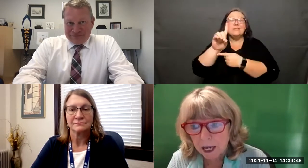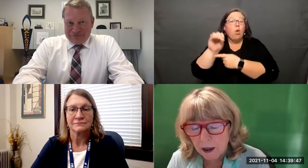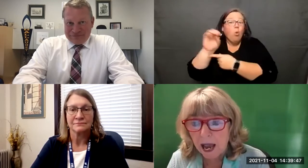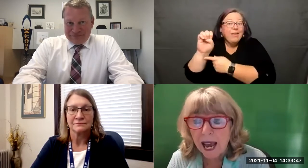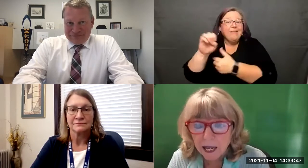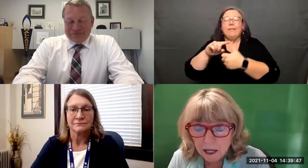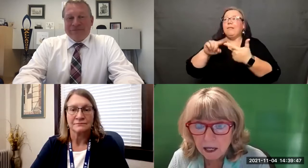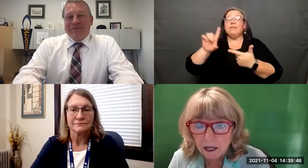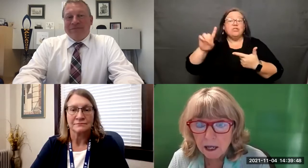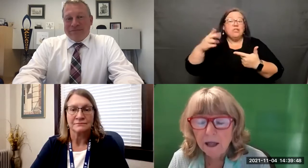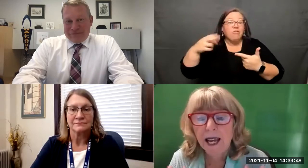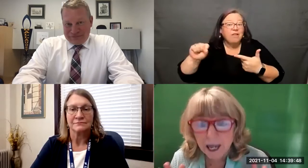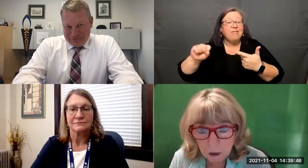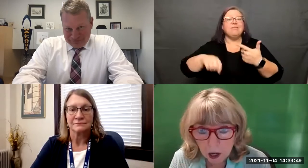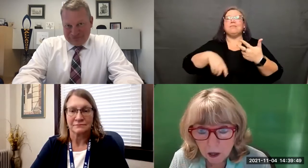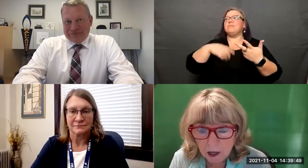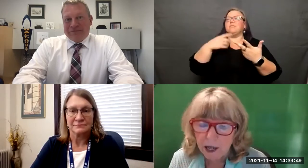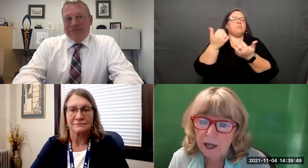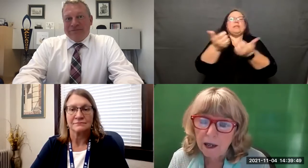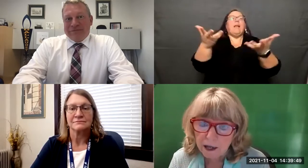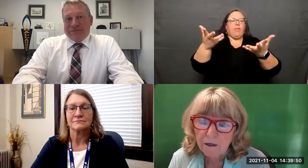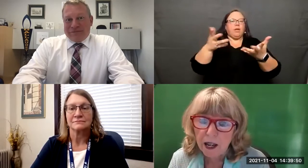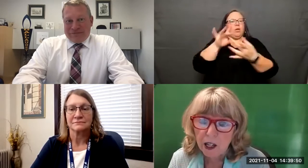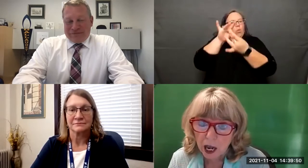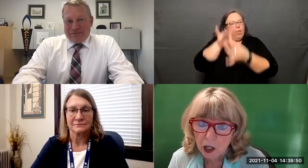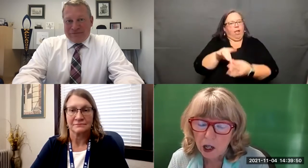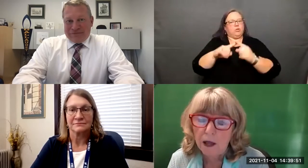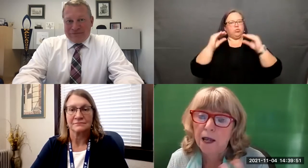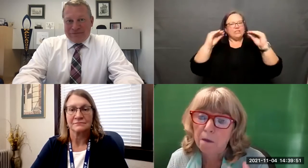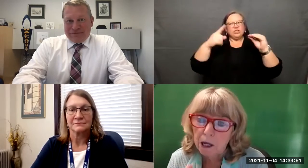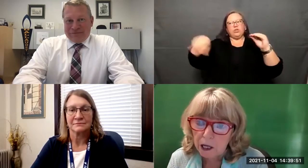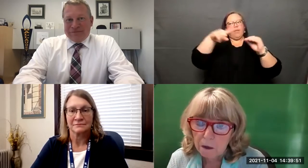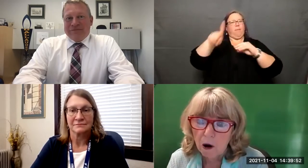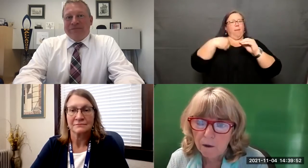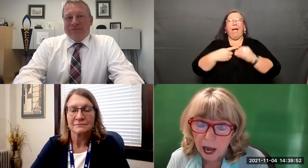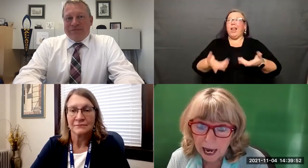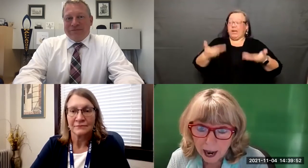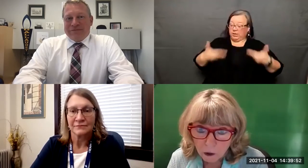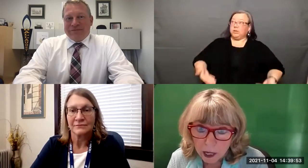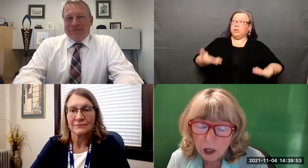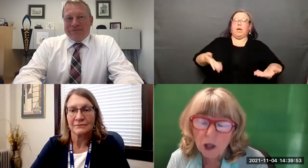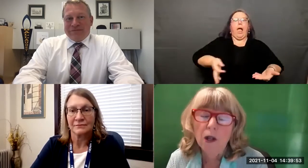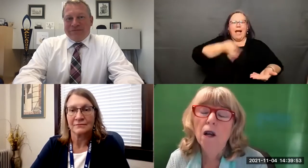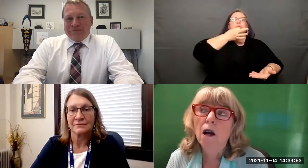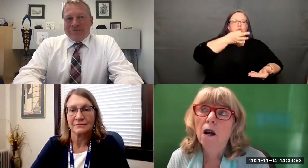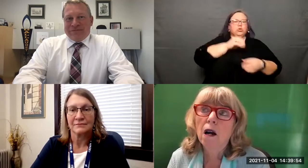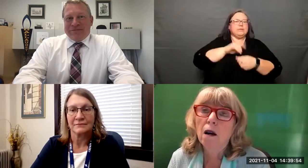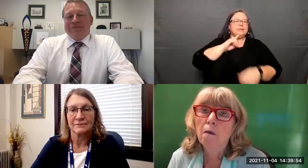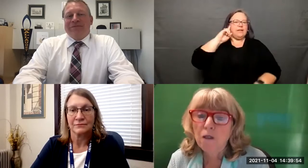Deaf as the experts in deaf education and the ability to provide outreach.